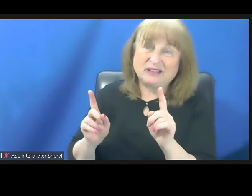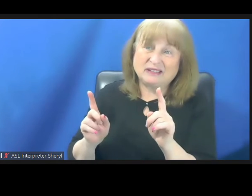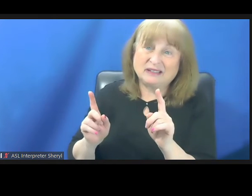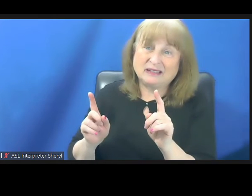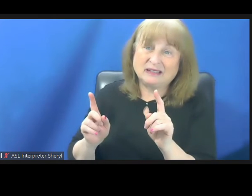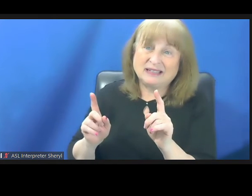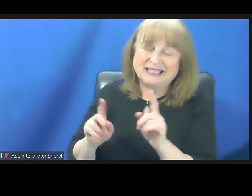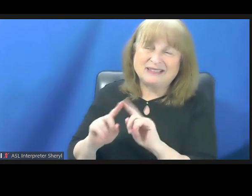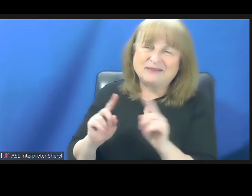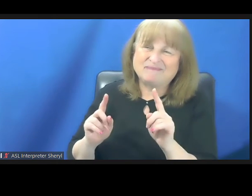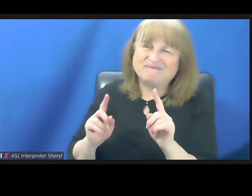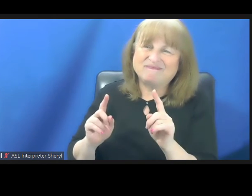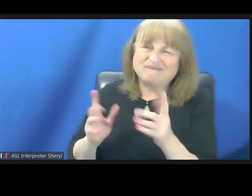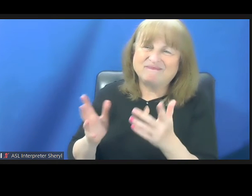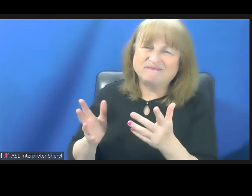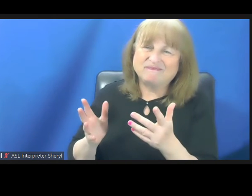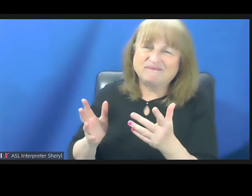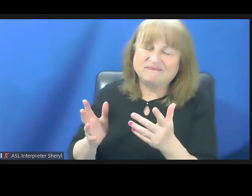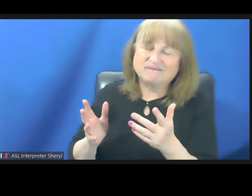also different differences,